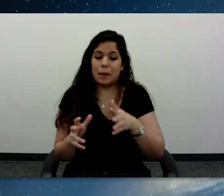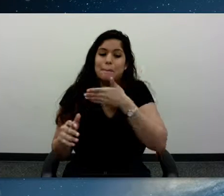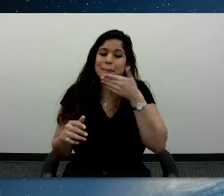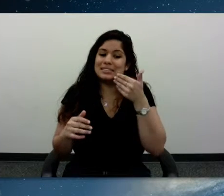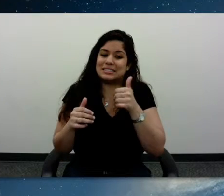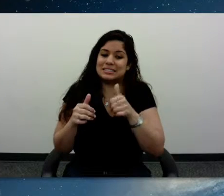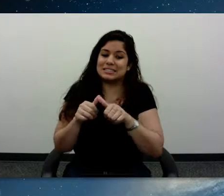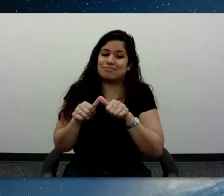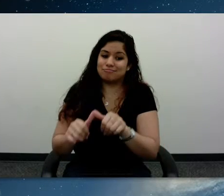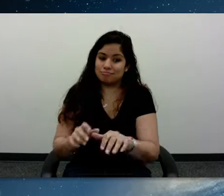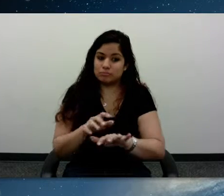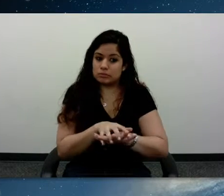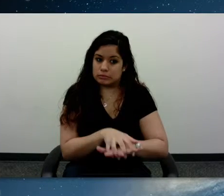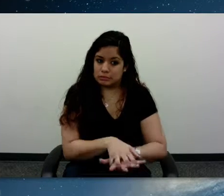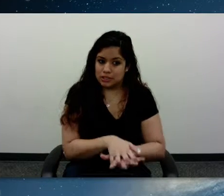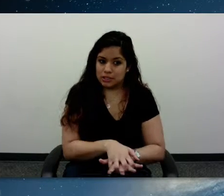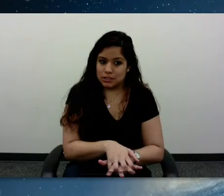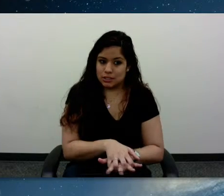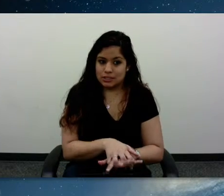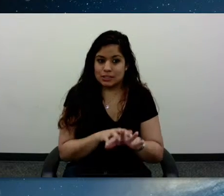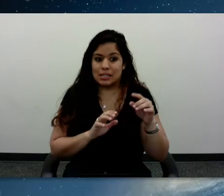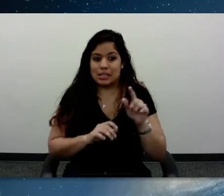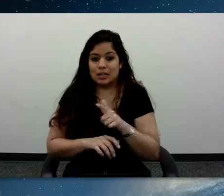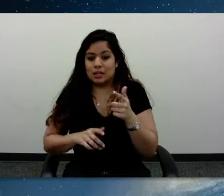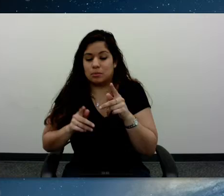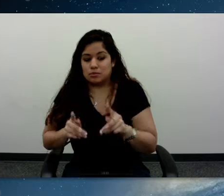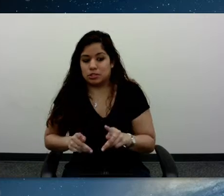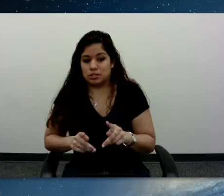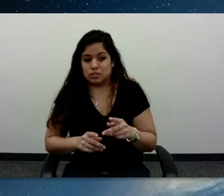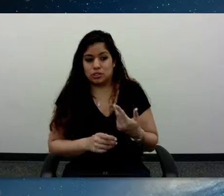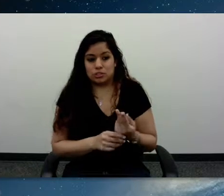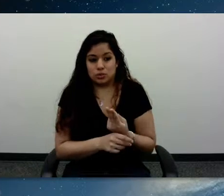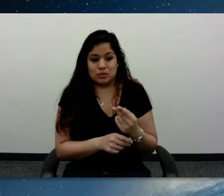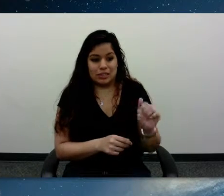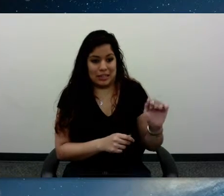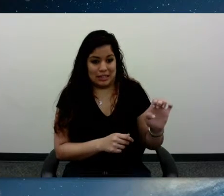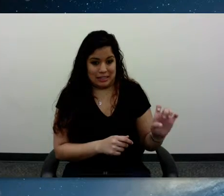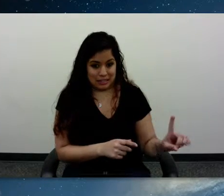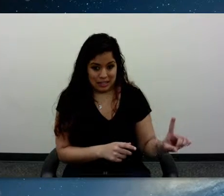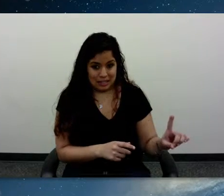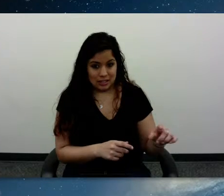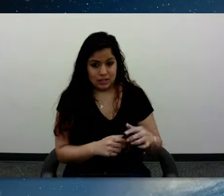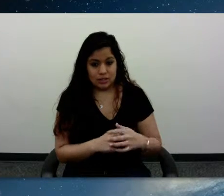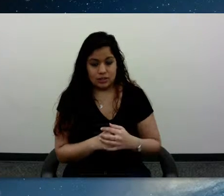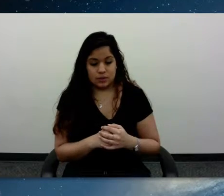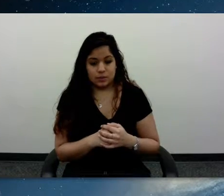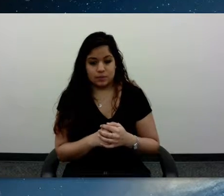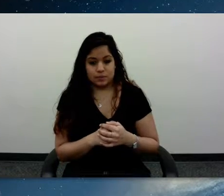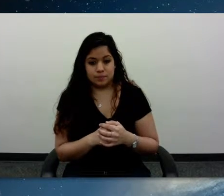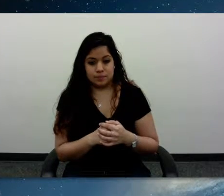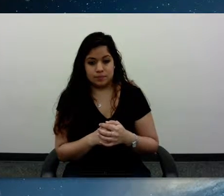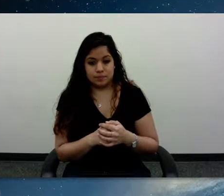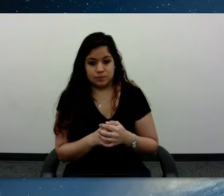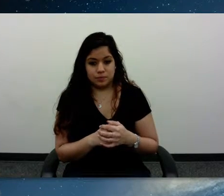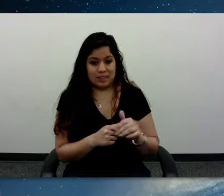someone else operates the AED. For this particular type of AED, the way we turn it on is open the